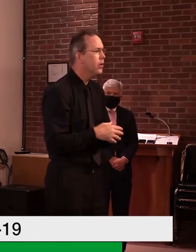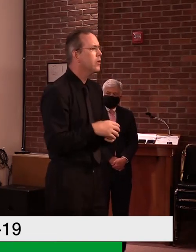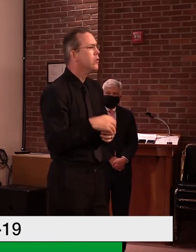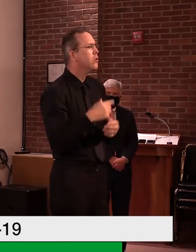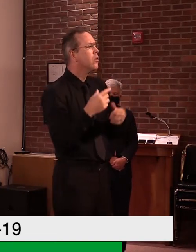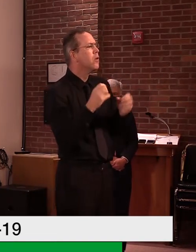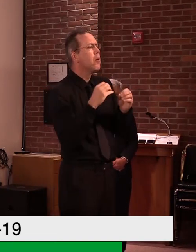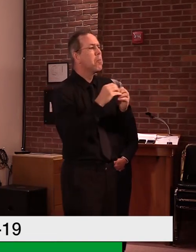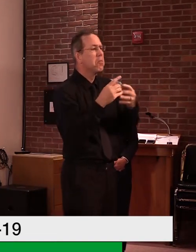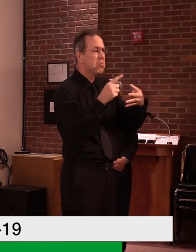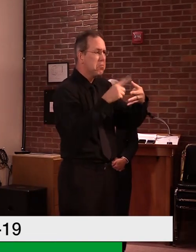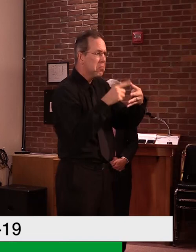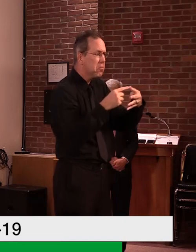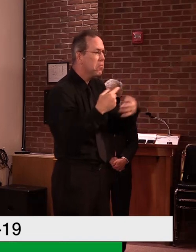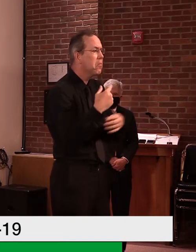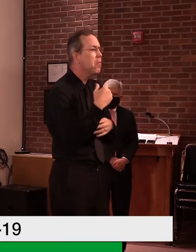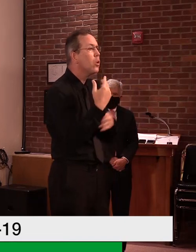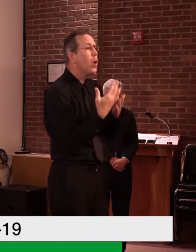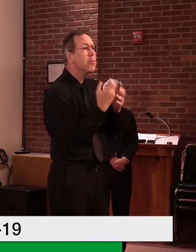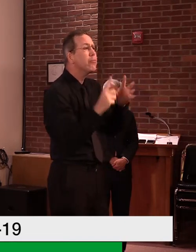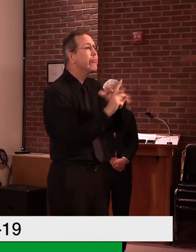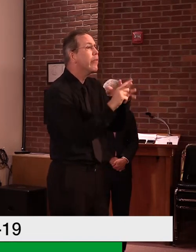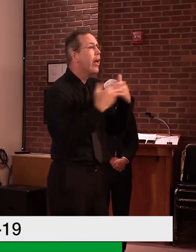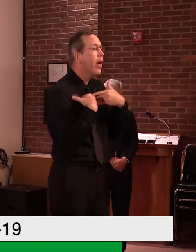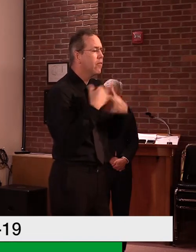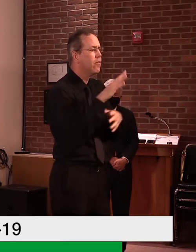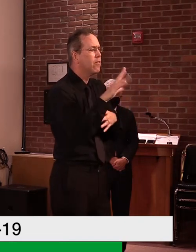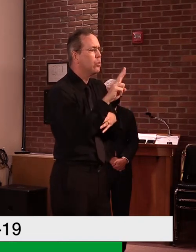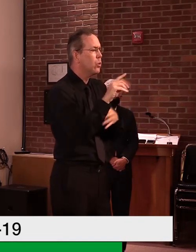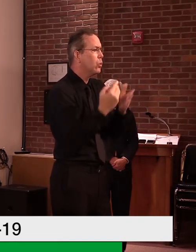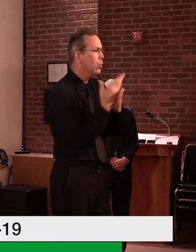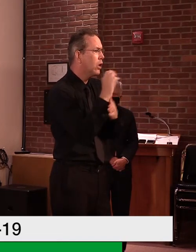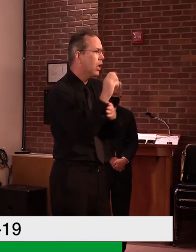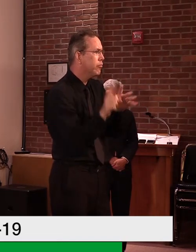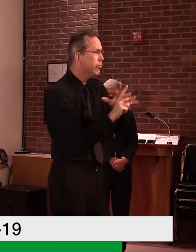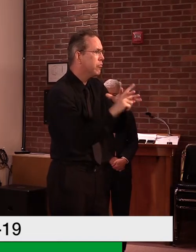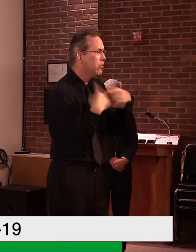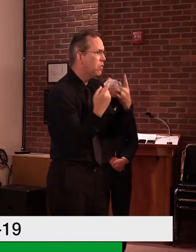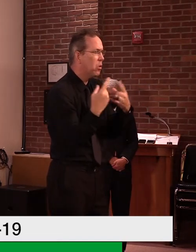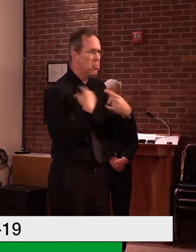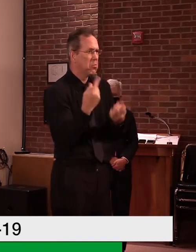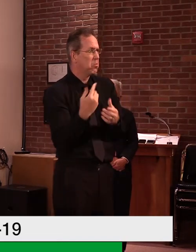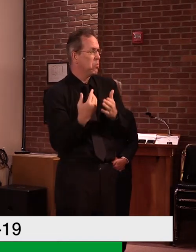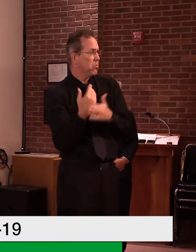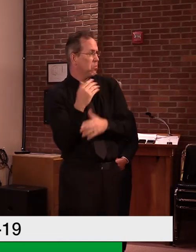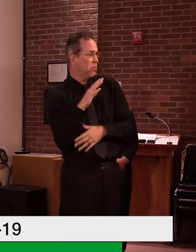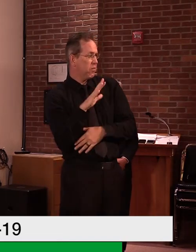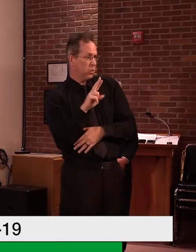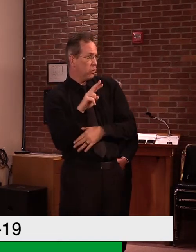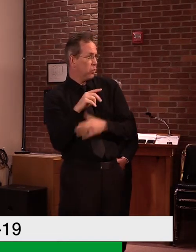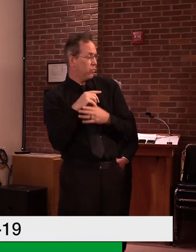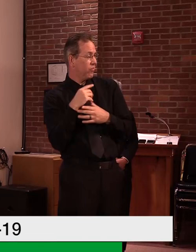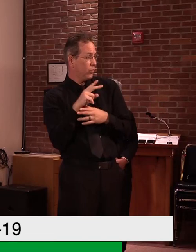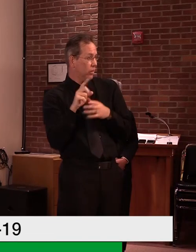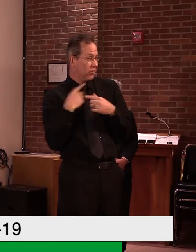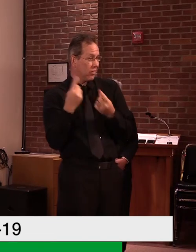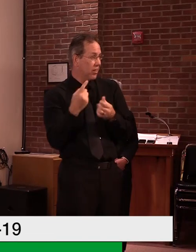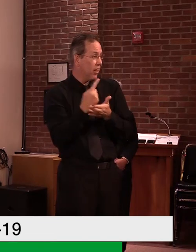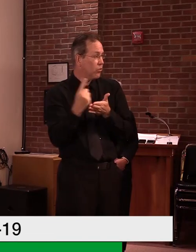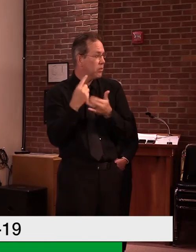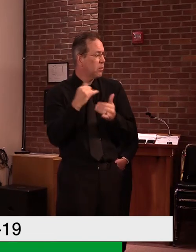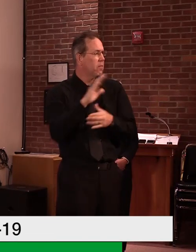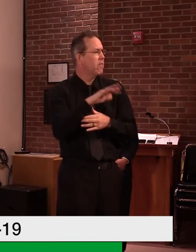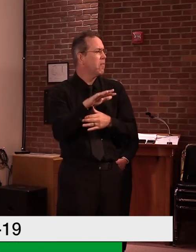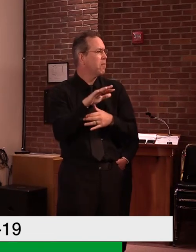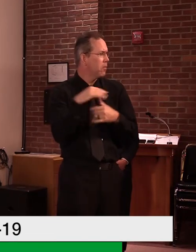52 new cases reported compared to 55 cases from the week before. And we also see that our reopening metrics remain stable here